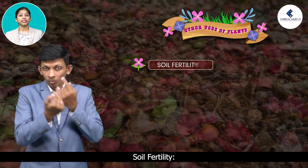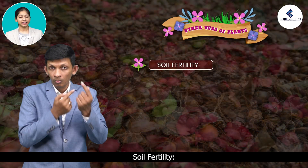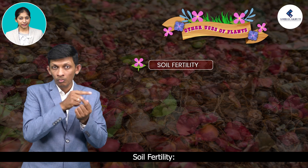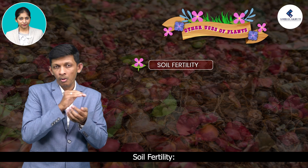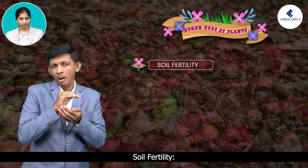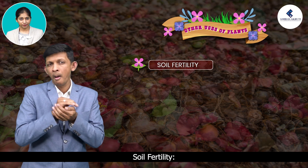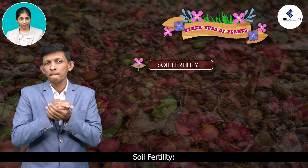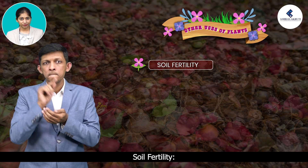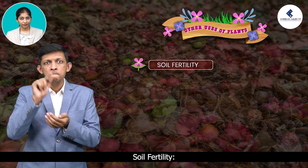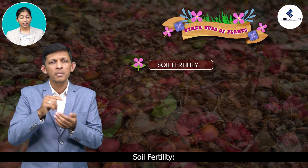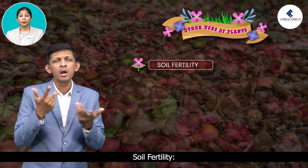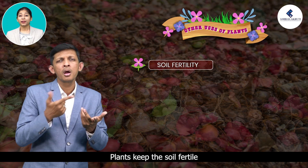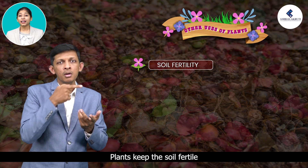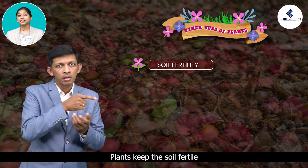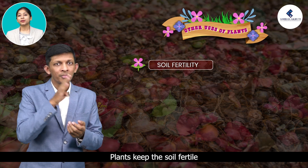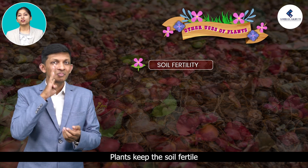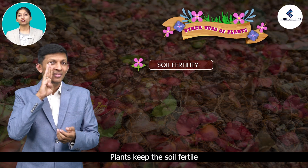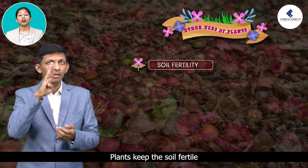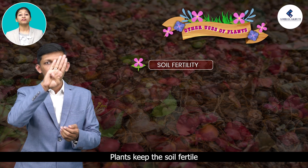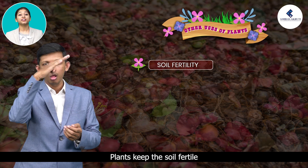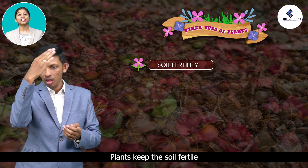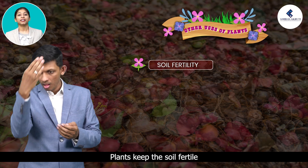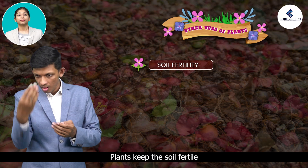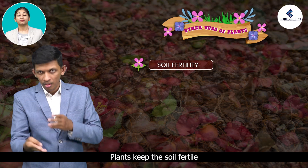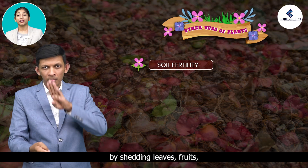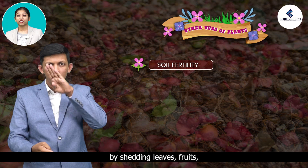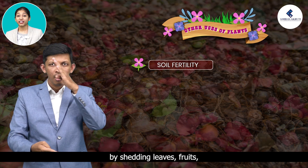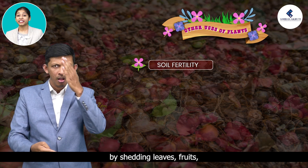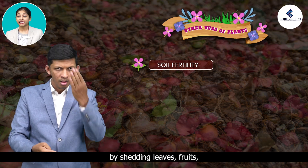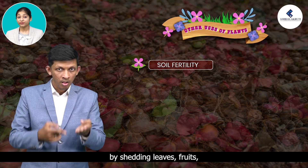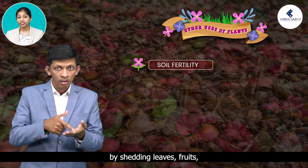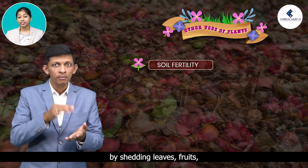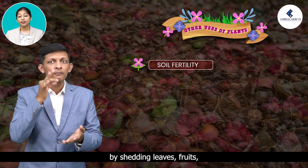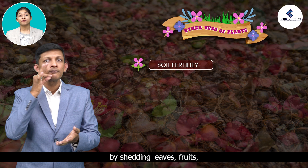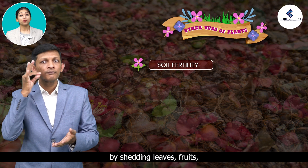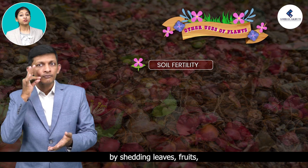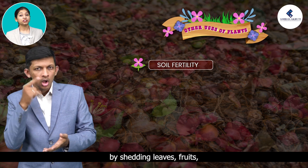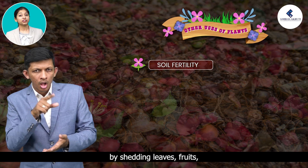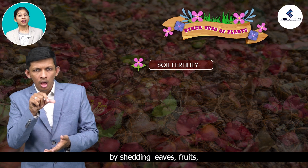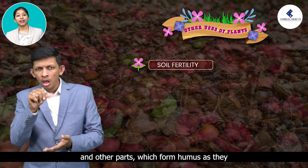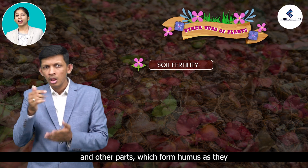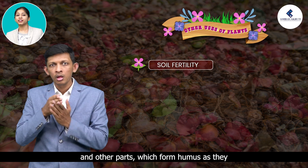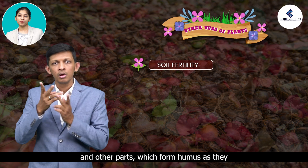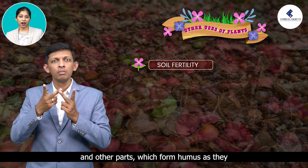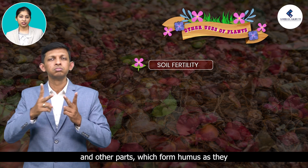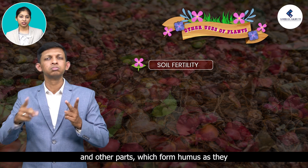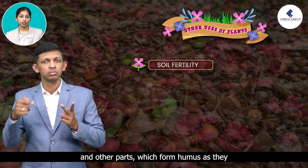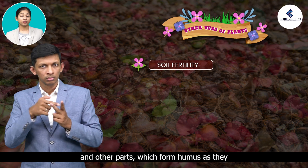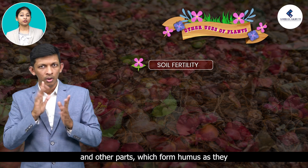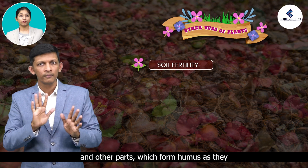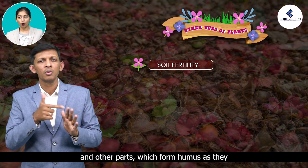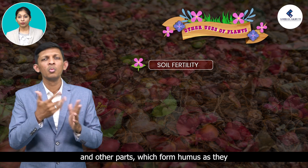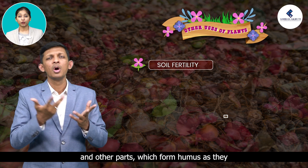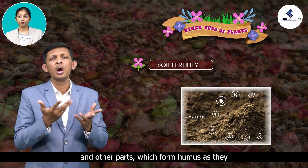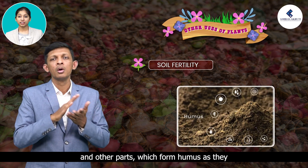Soil fertility. Plants keep the soil fertile by shedding leaves, fruits, and other parts